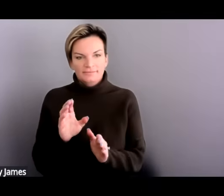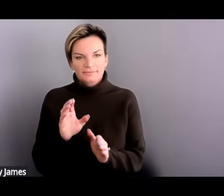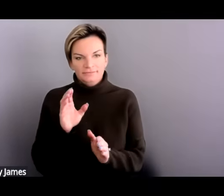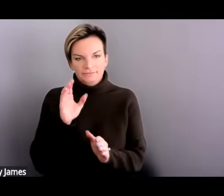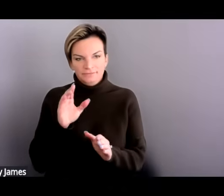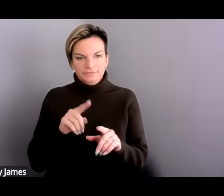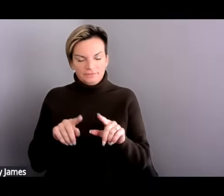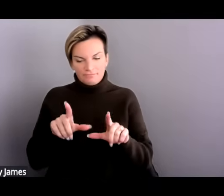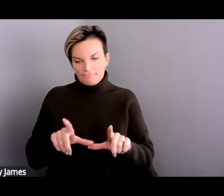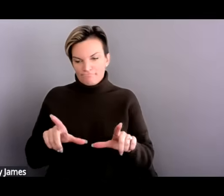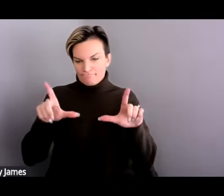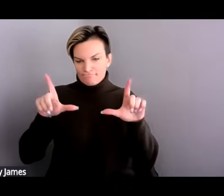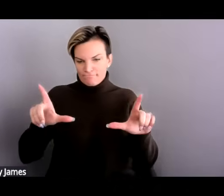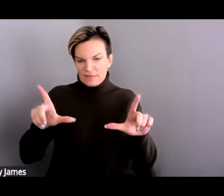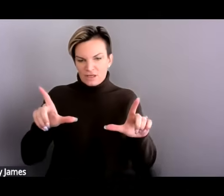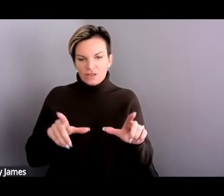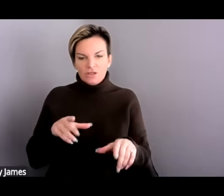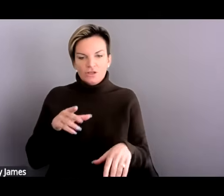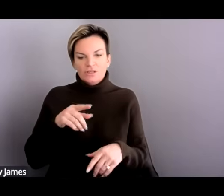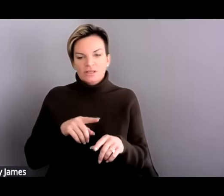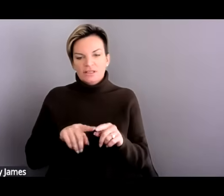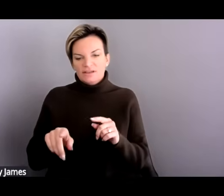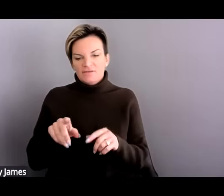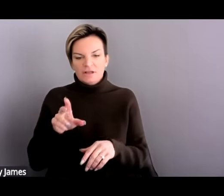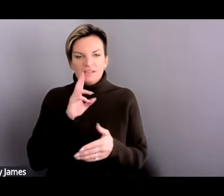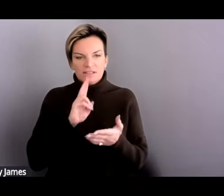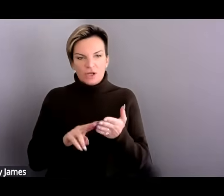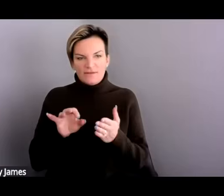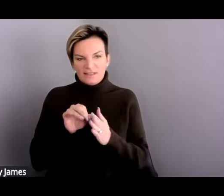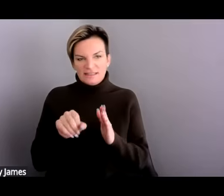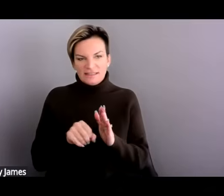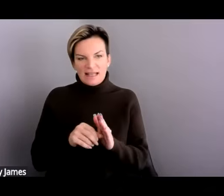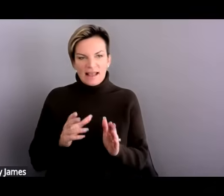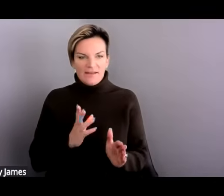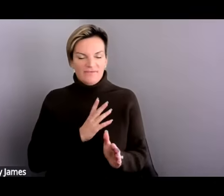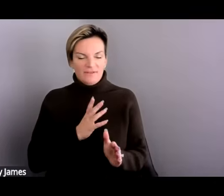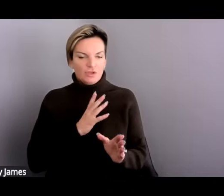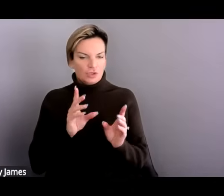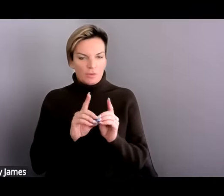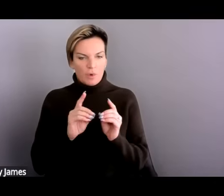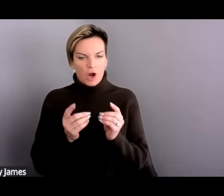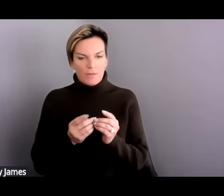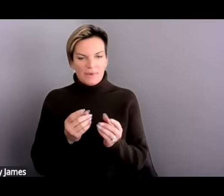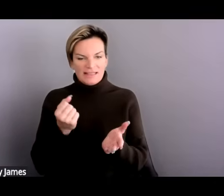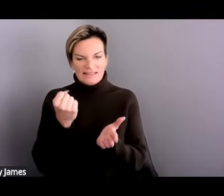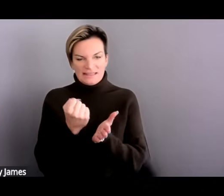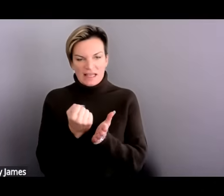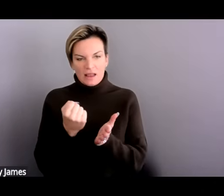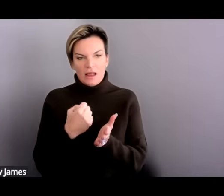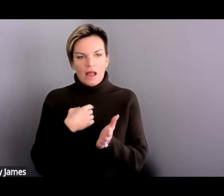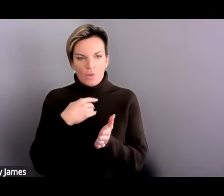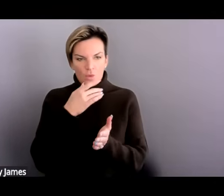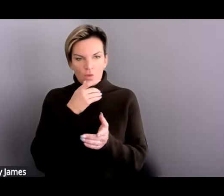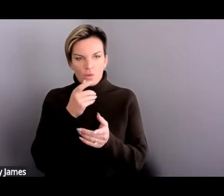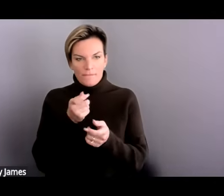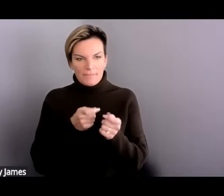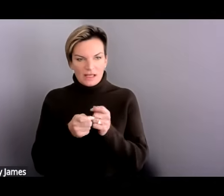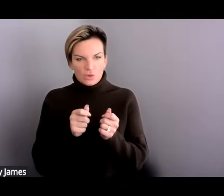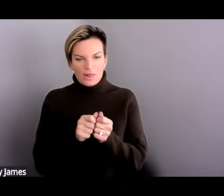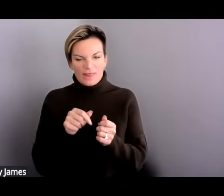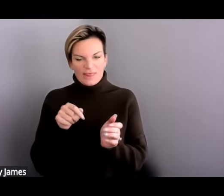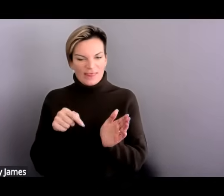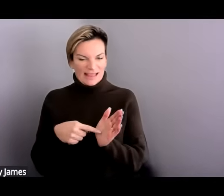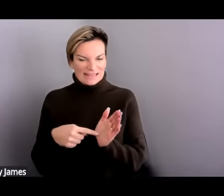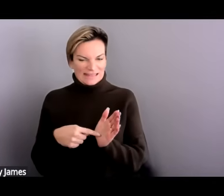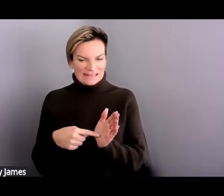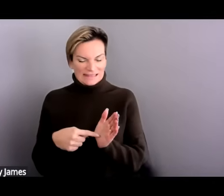manuals has the Secretary of State's like the official department seal. So I am going to replace that with this version as